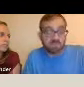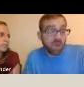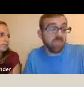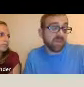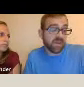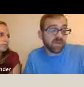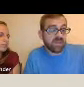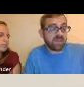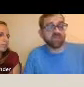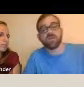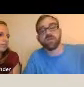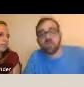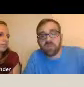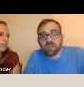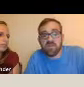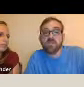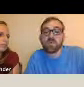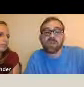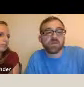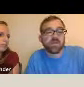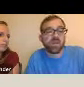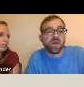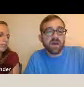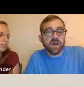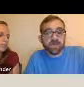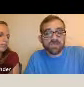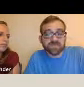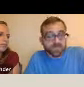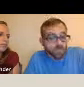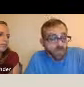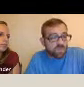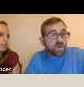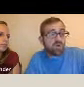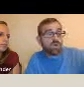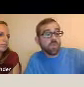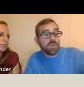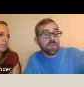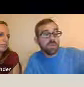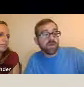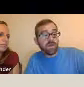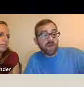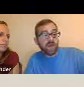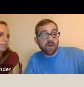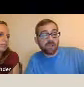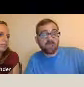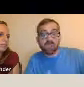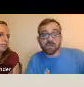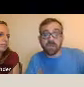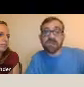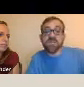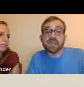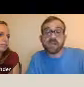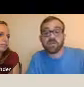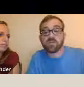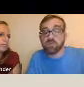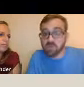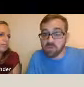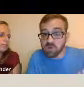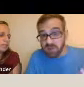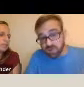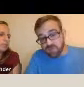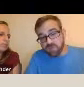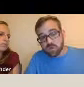really appealing. I think that's a really big bonus. So we did the